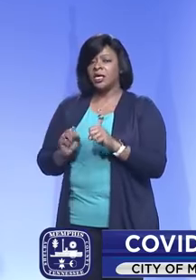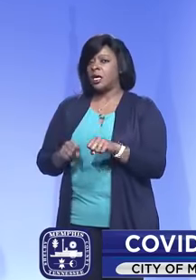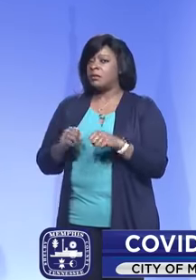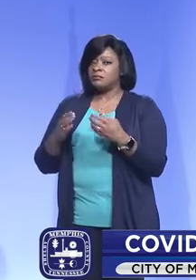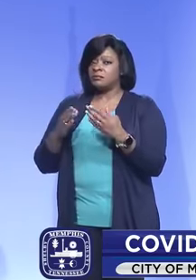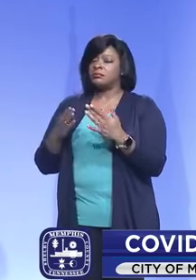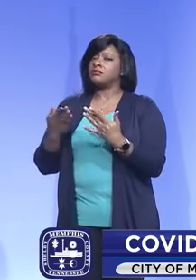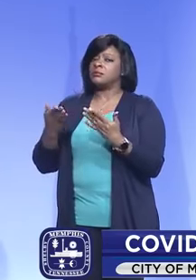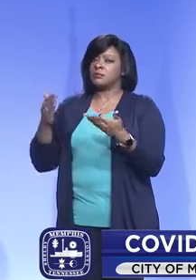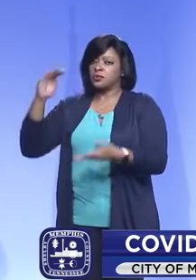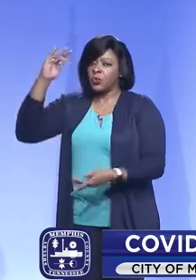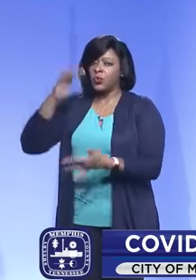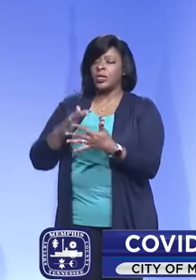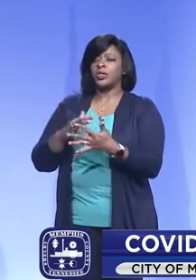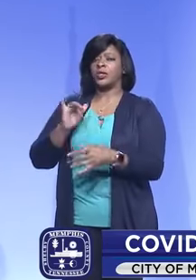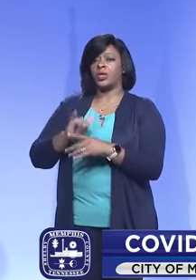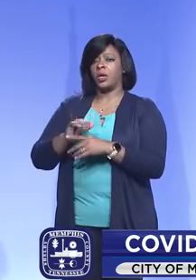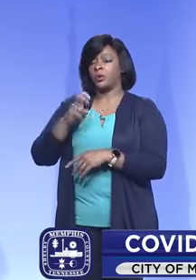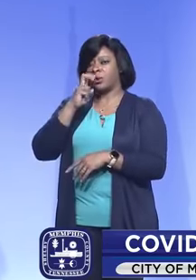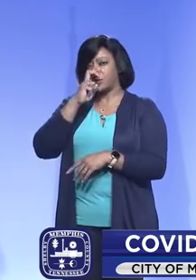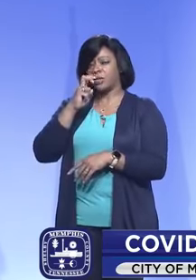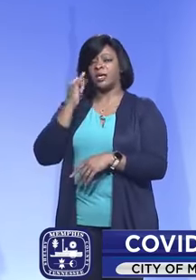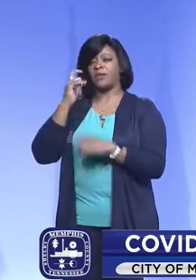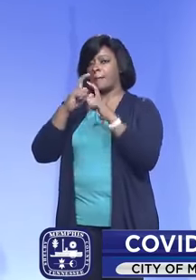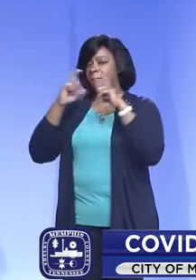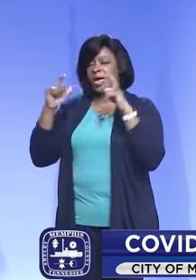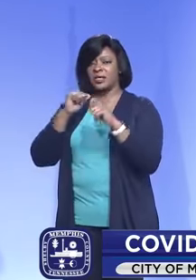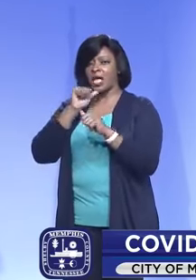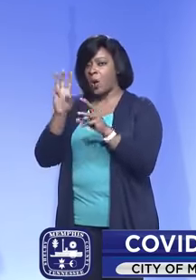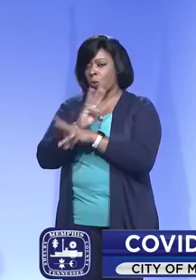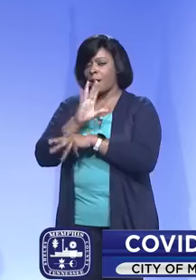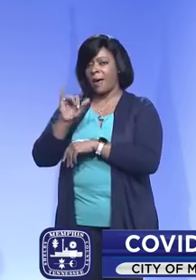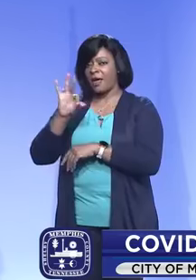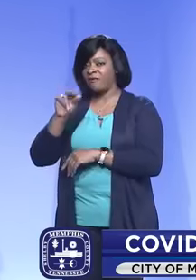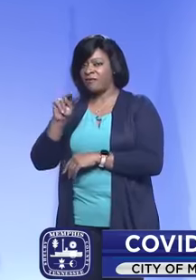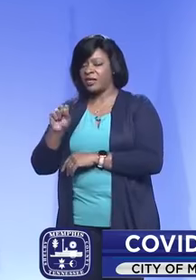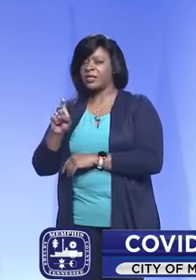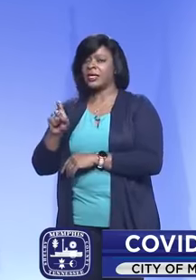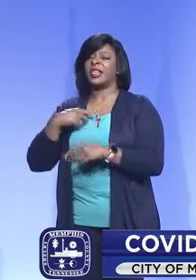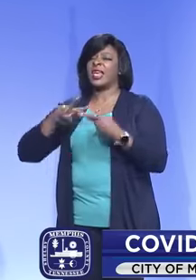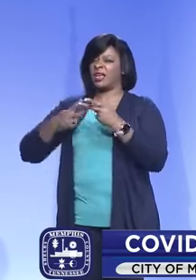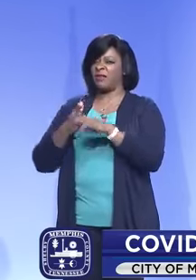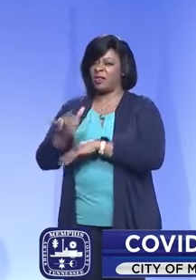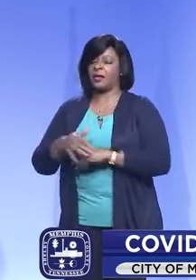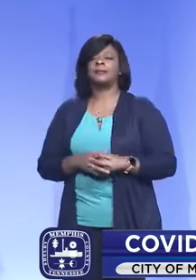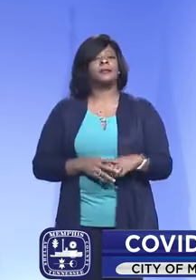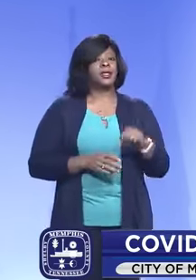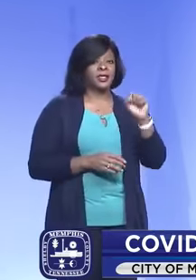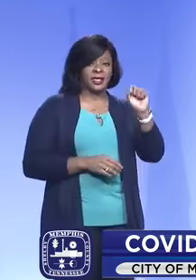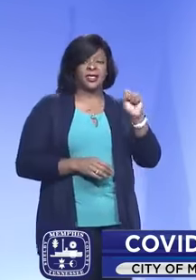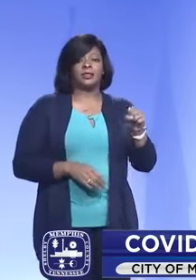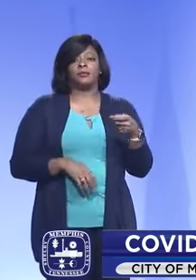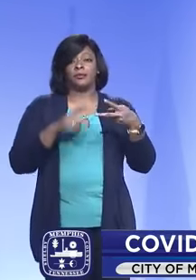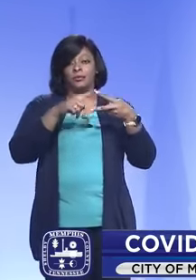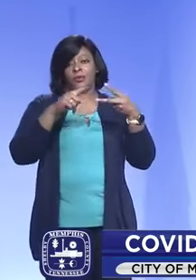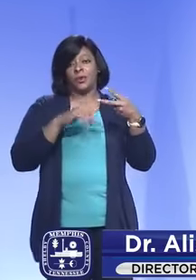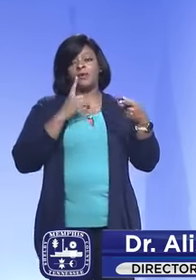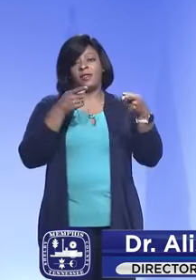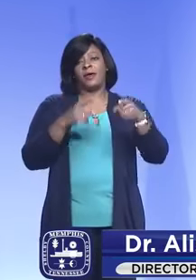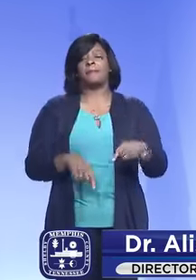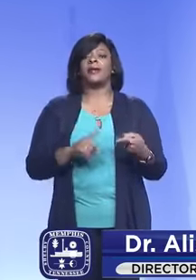back on loosening restrictions if those masks are not worn by fans? And then I have a follow-up. Yeah, so two things will